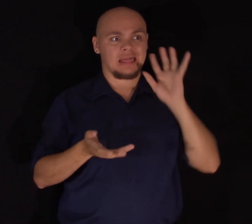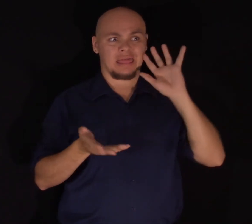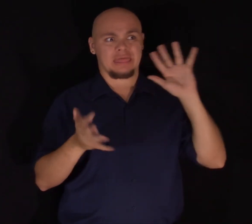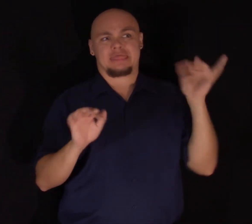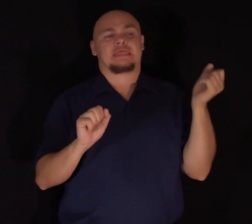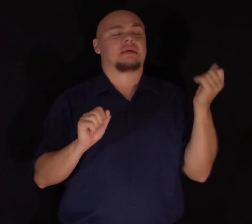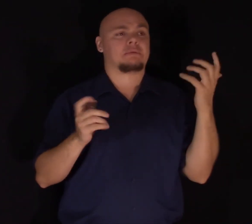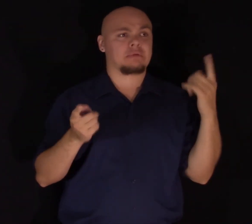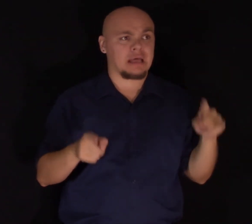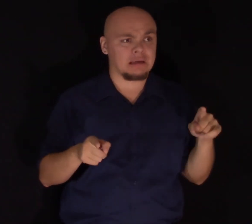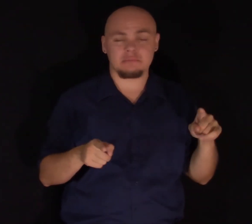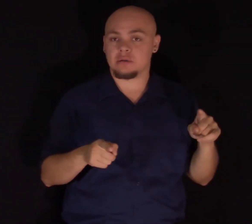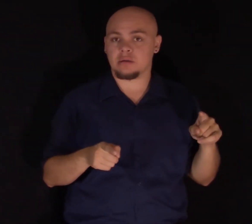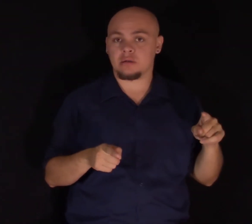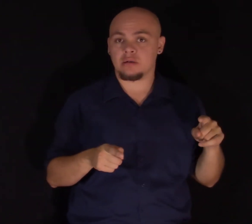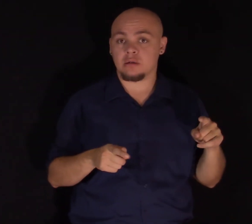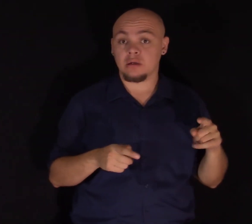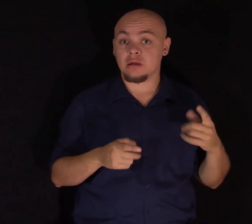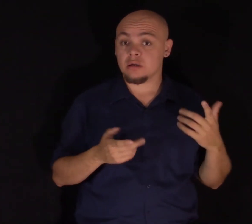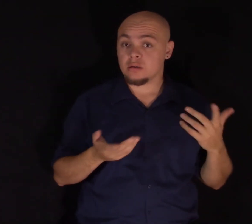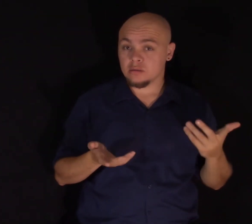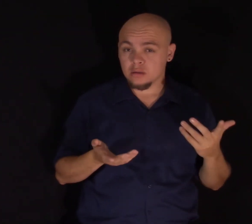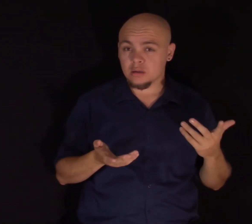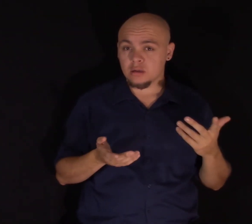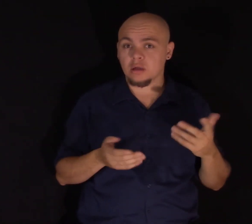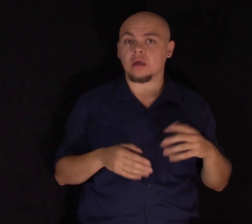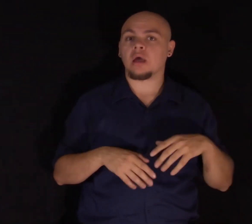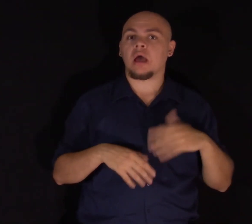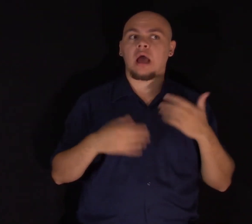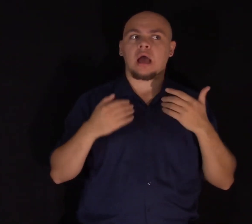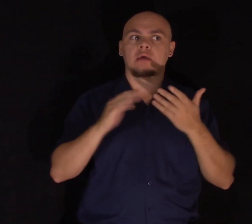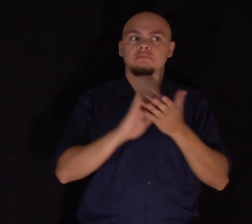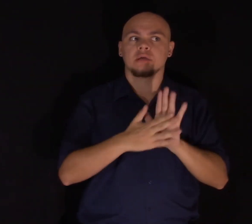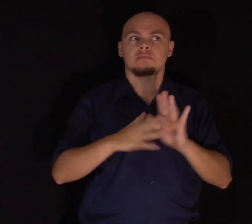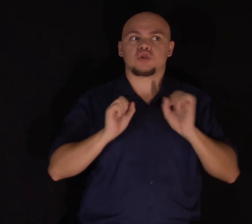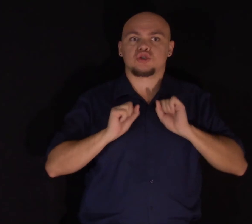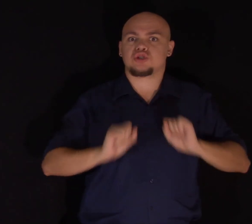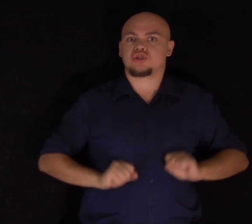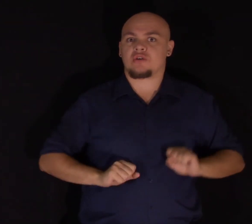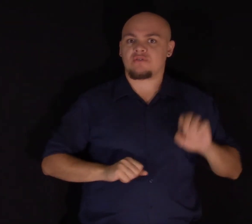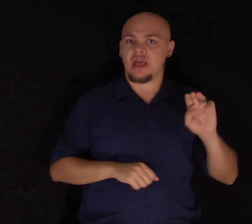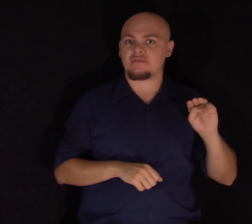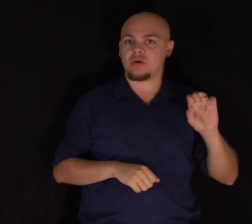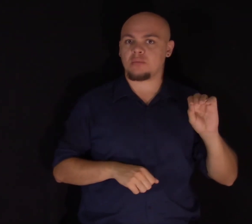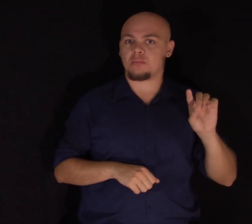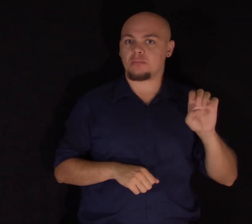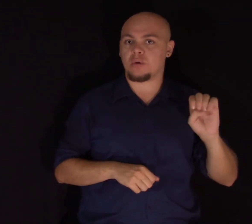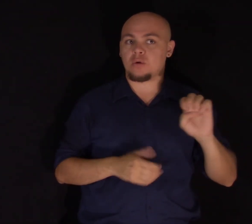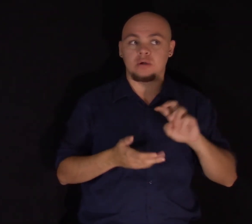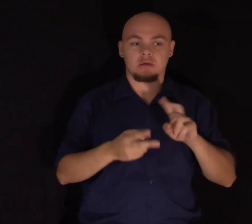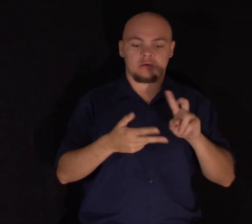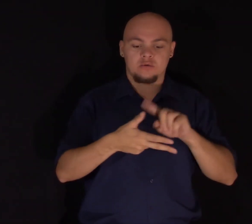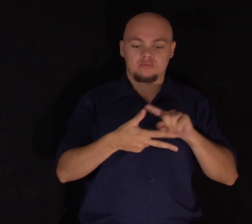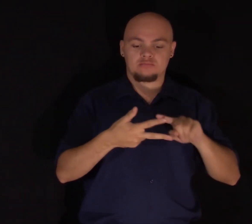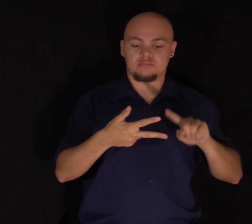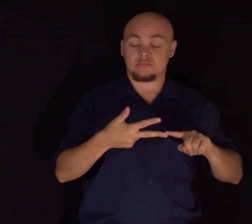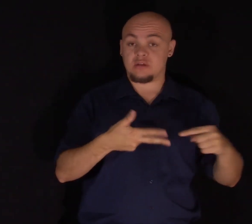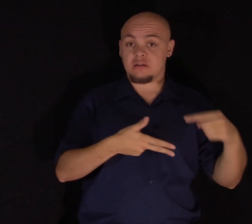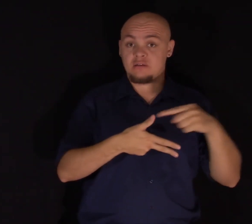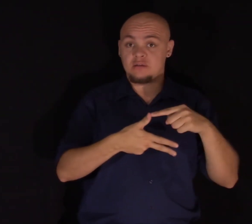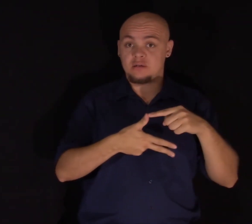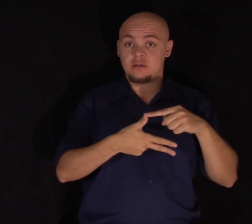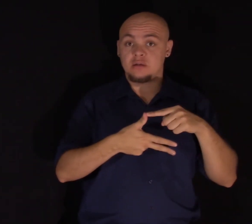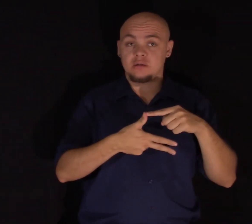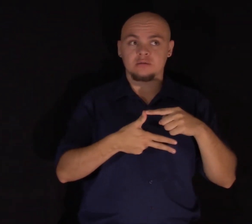kind of weird noise? And I'd gone into what you call survival mode. In survival mode, people will do one of three things. Some